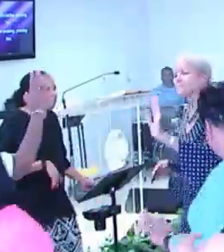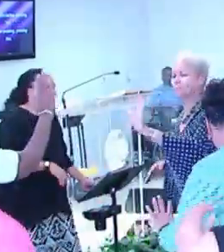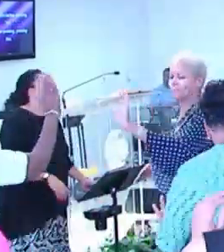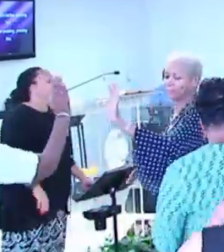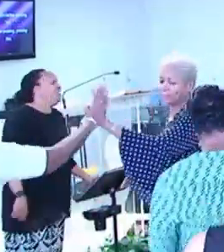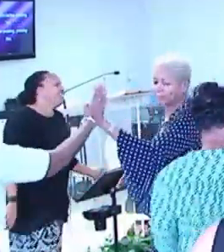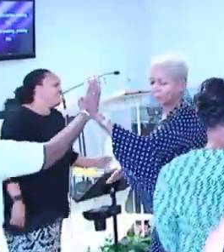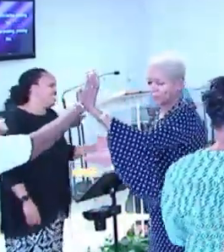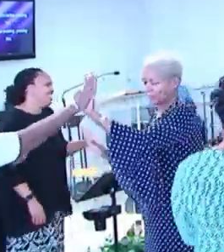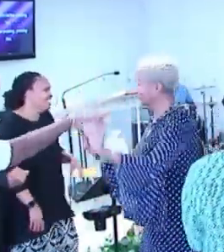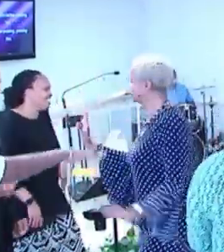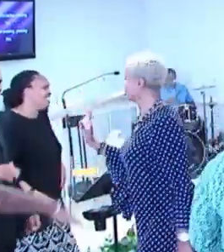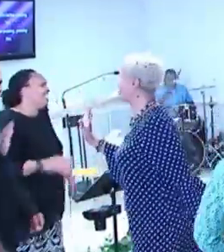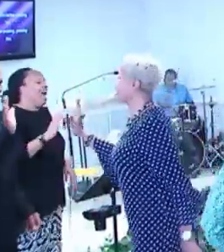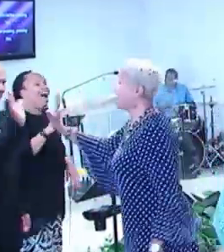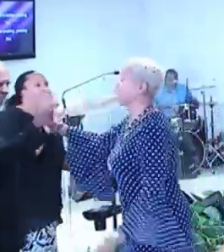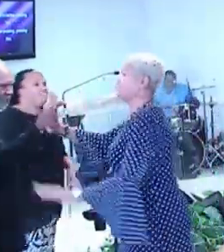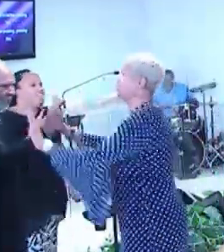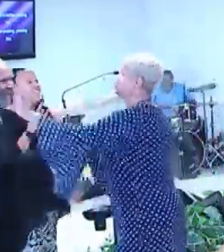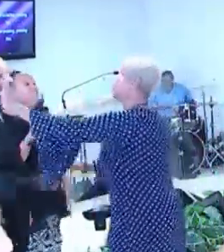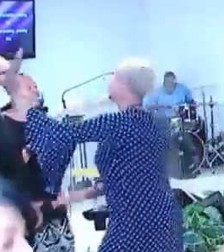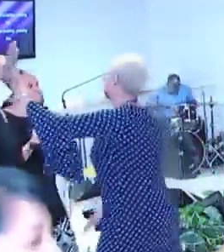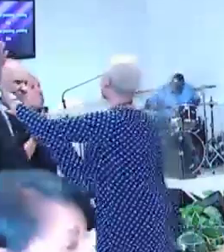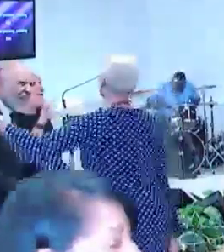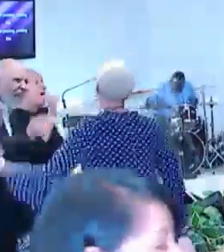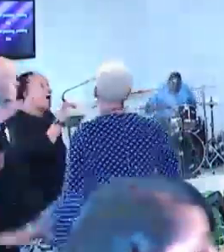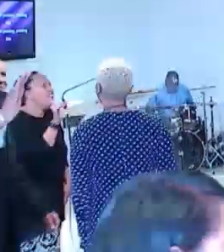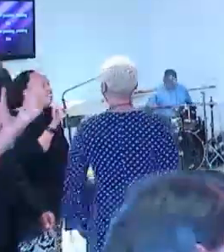that's what we came here for, to praise God. I feel